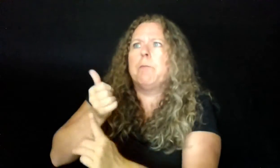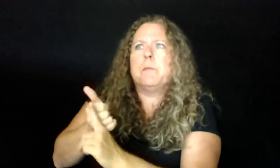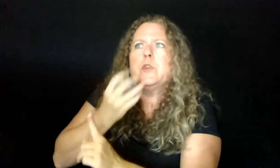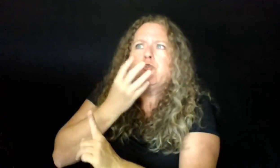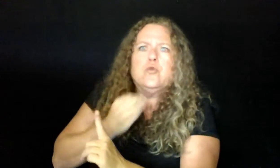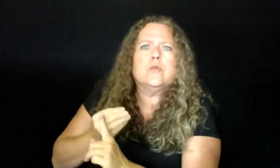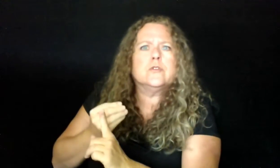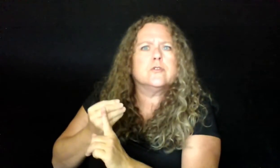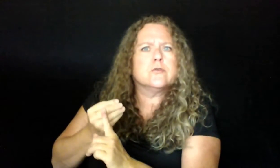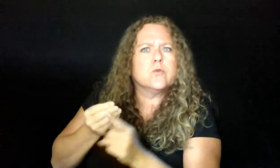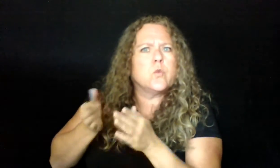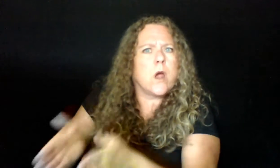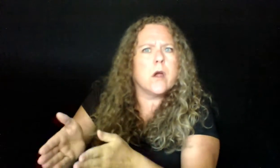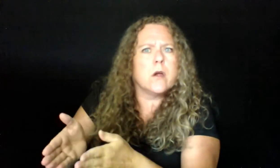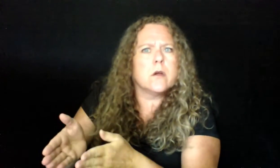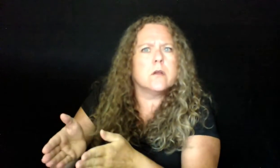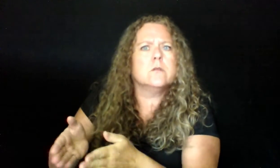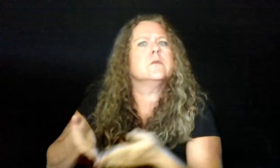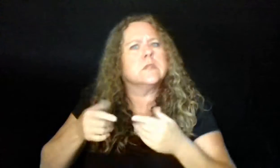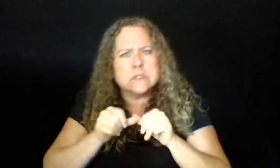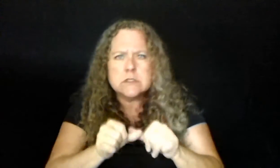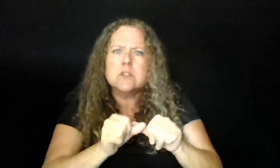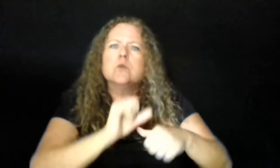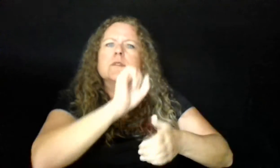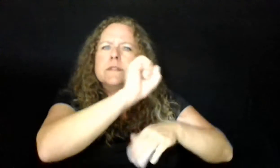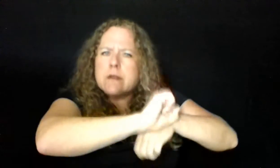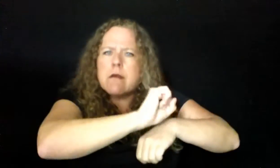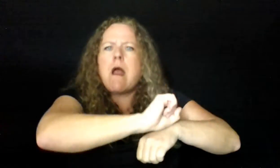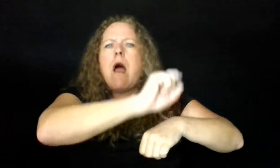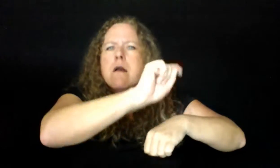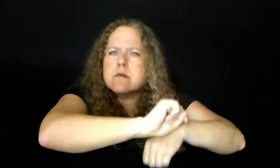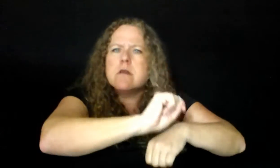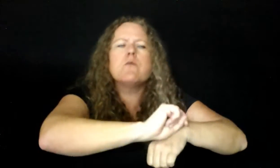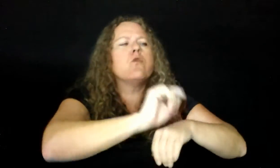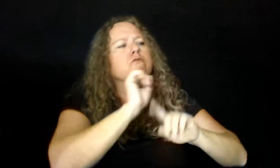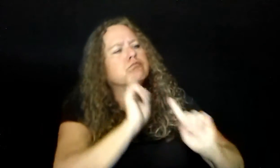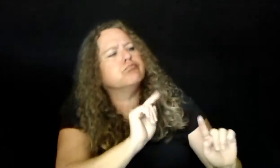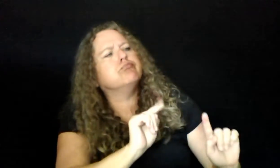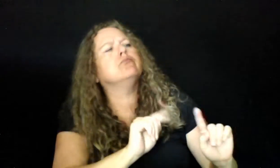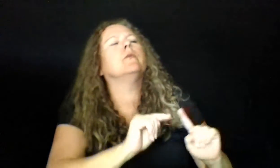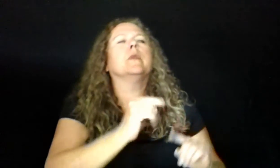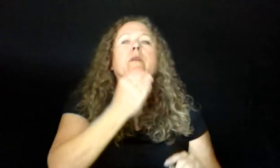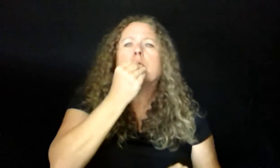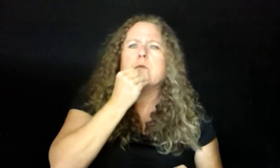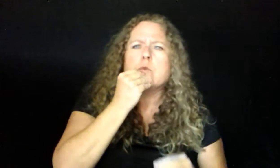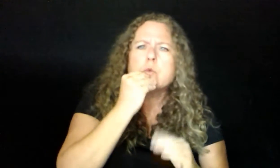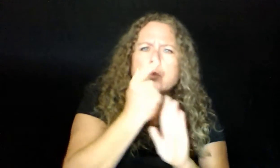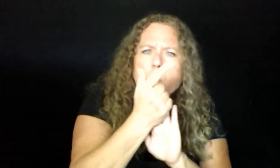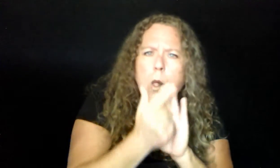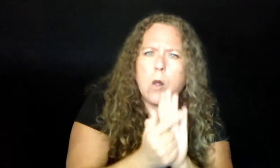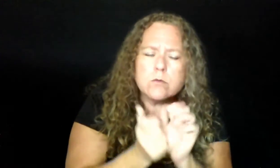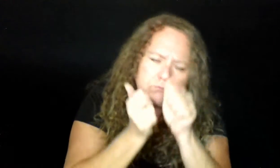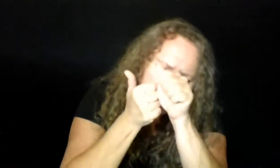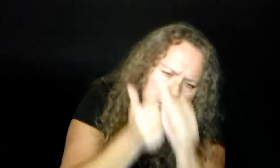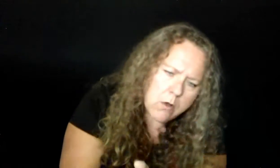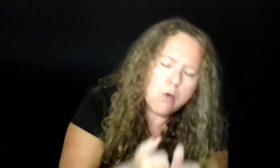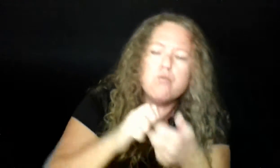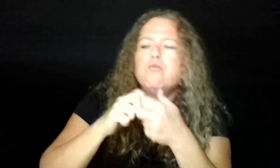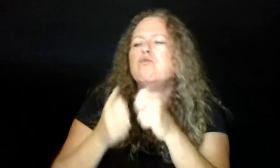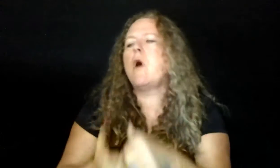they continued to go to the temple, they continued to follow all the dietary laws. When they had a problem, they asked a rabbi, etc., etc., etc. And for a while